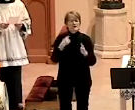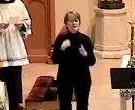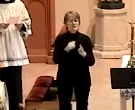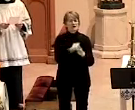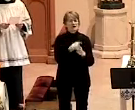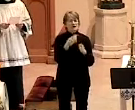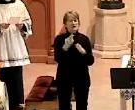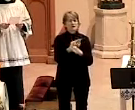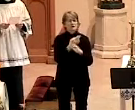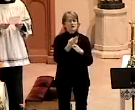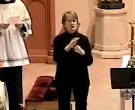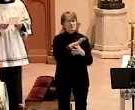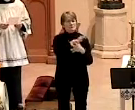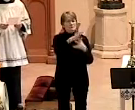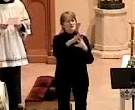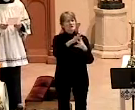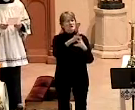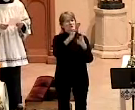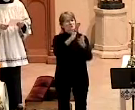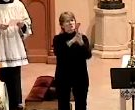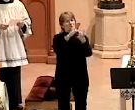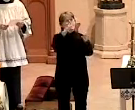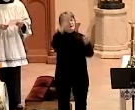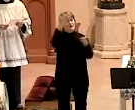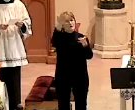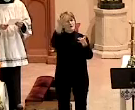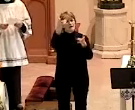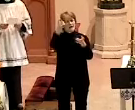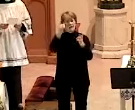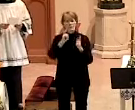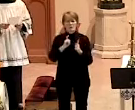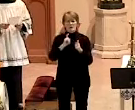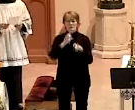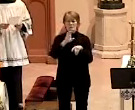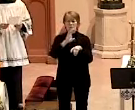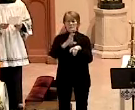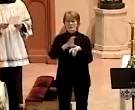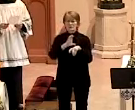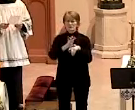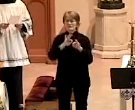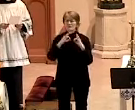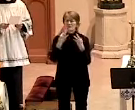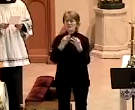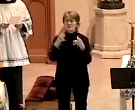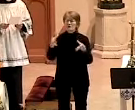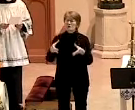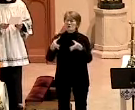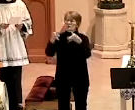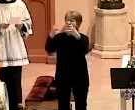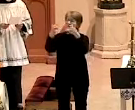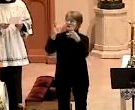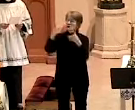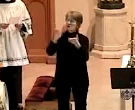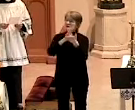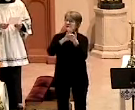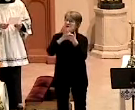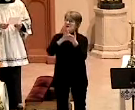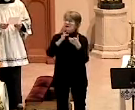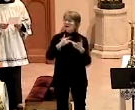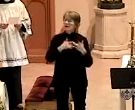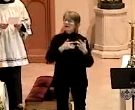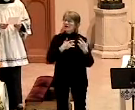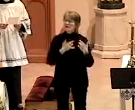to glorify you and bring our parish family closer to your sacred heart.